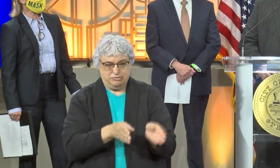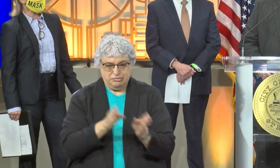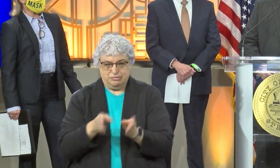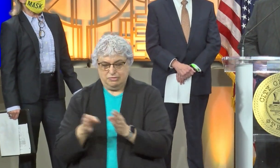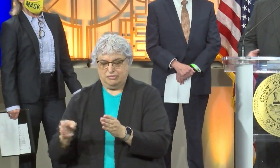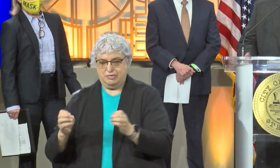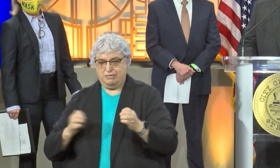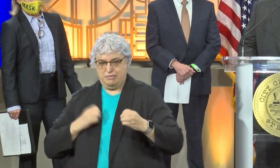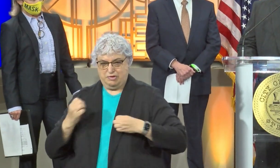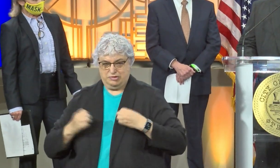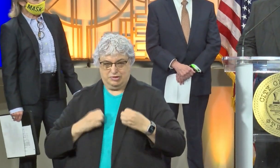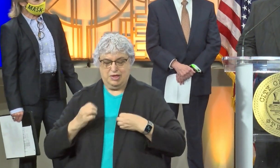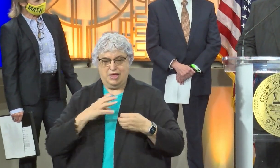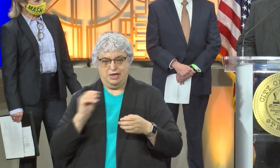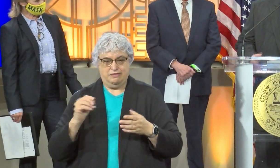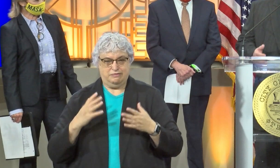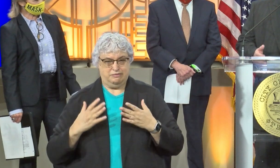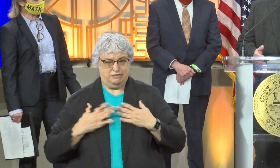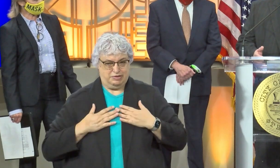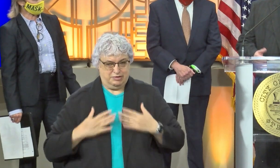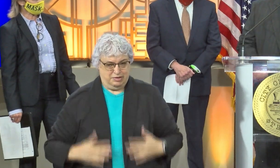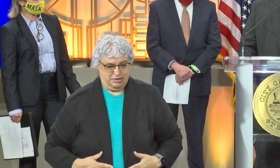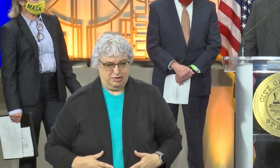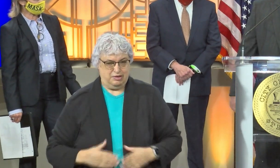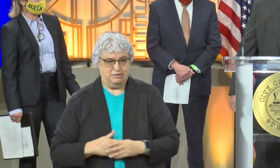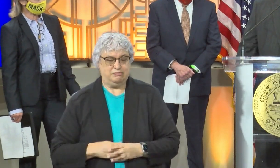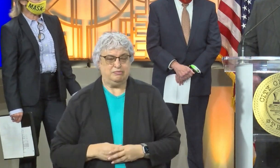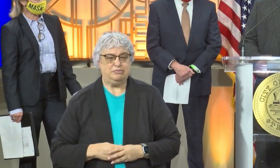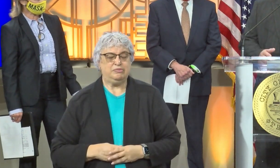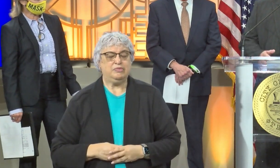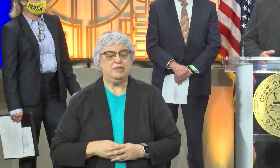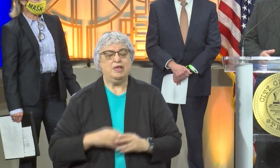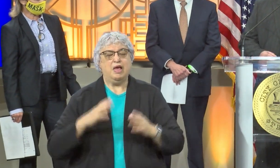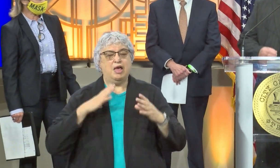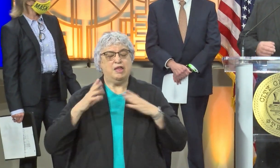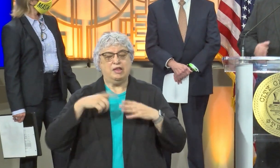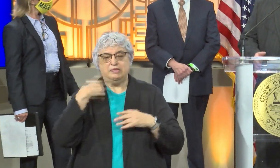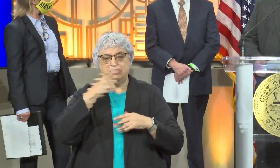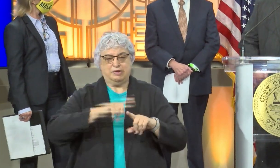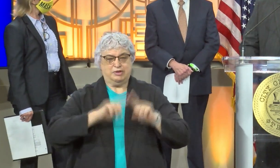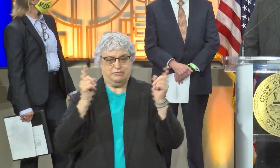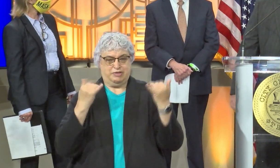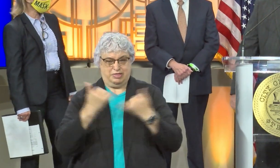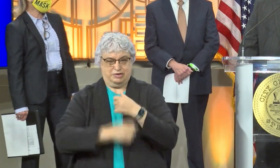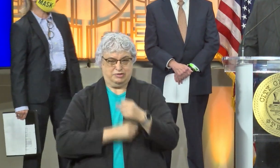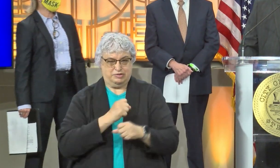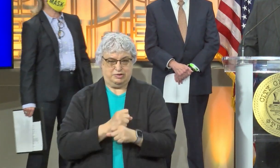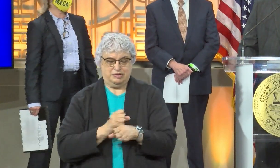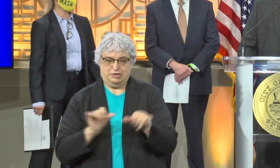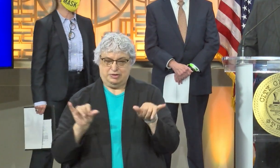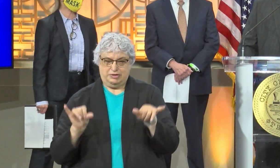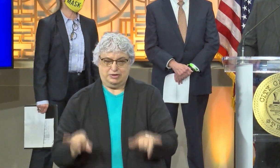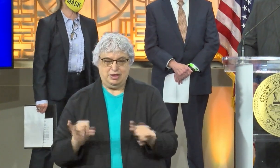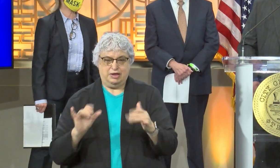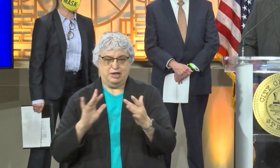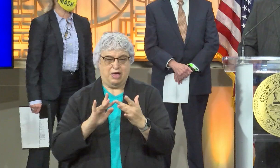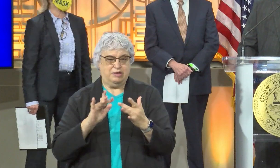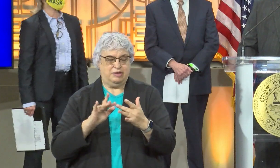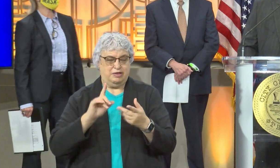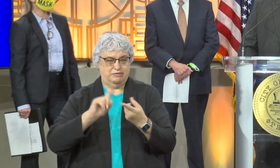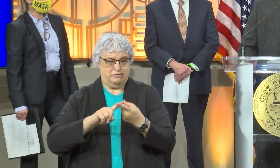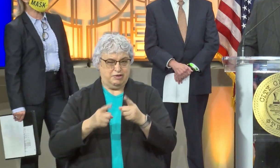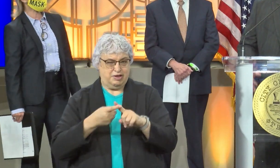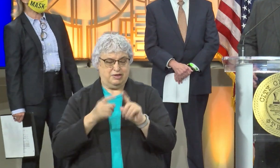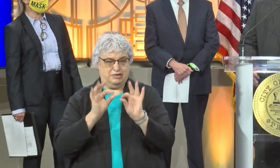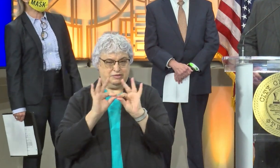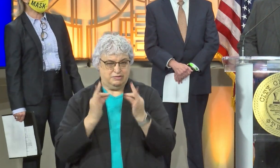emotionally and physically. While the holidays are going to look different this year, It's important that we stay in contact with our friends,